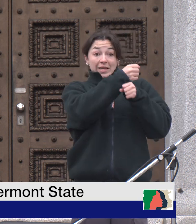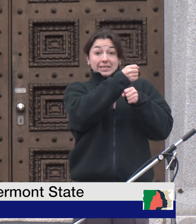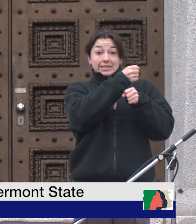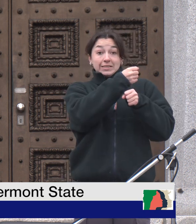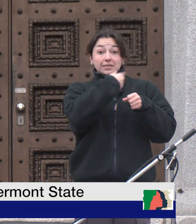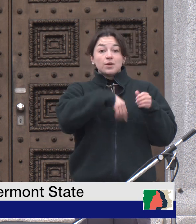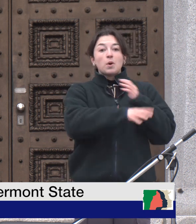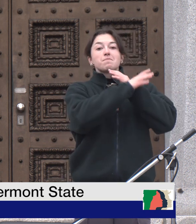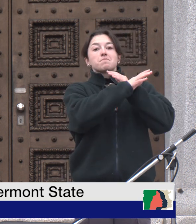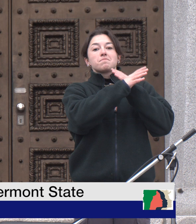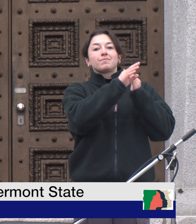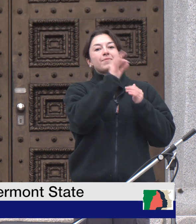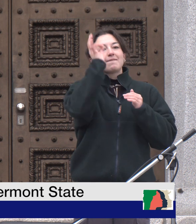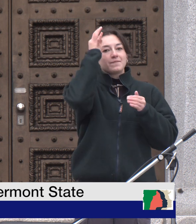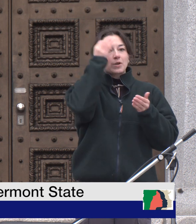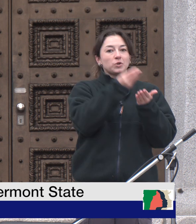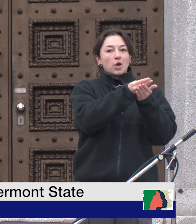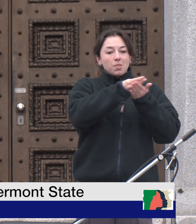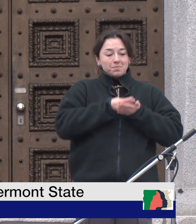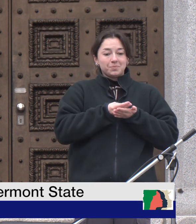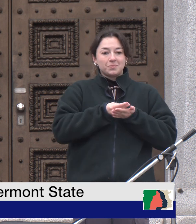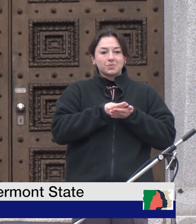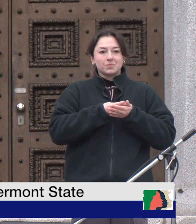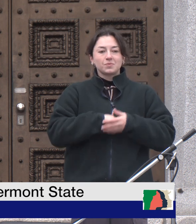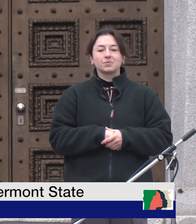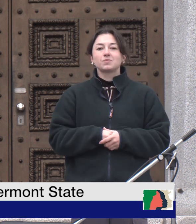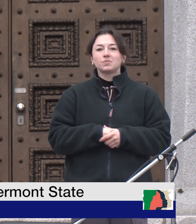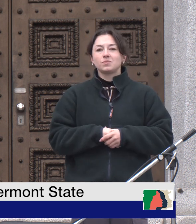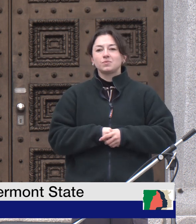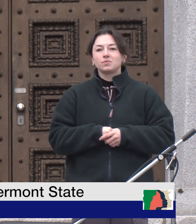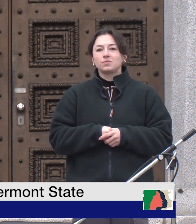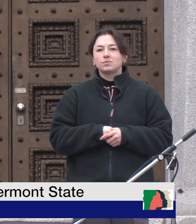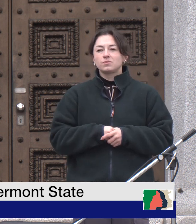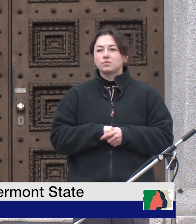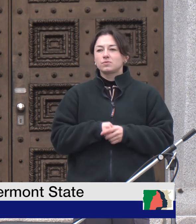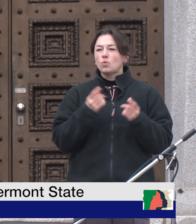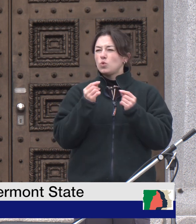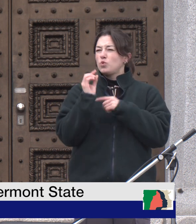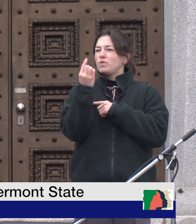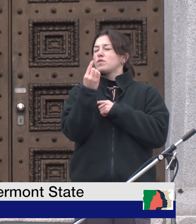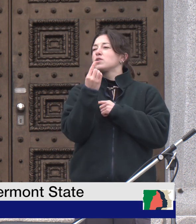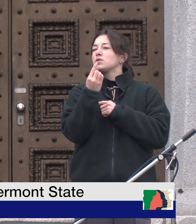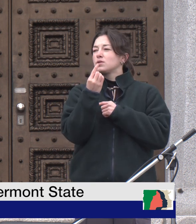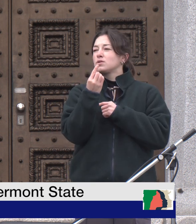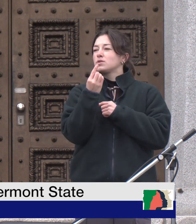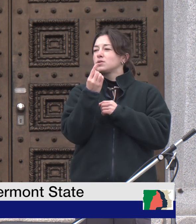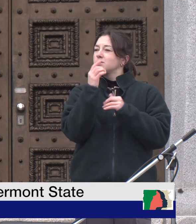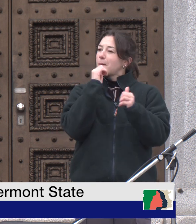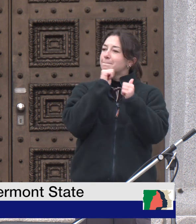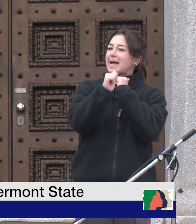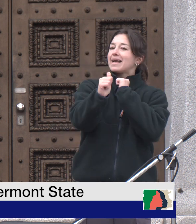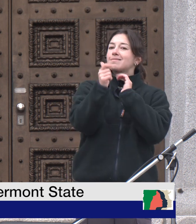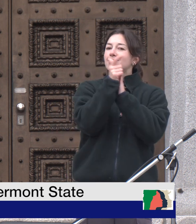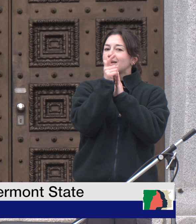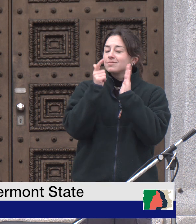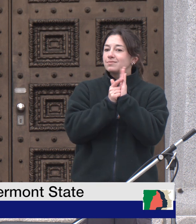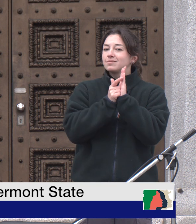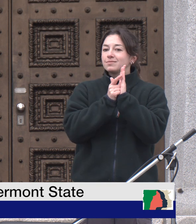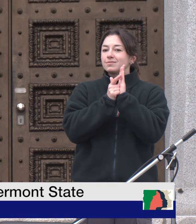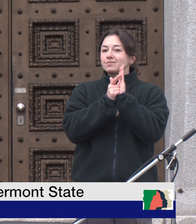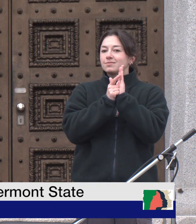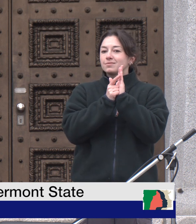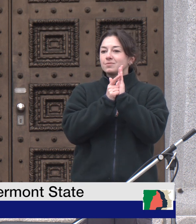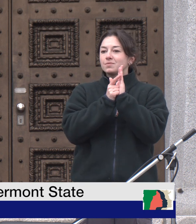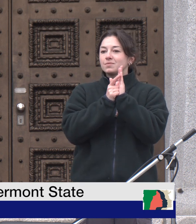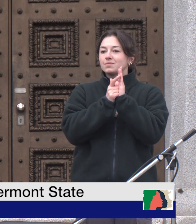with his fascist agenda. Our first order of business is to pass legislation that ensures